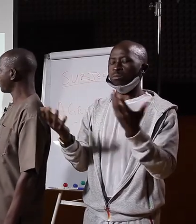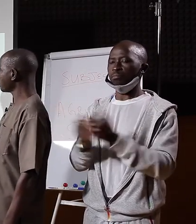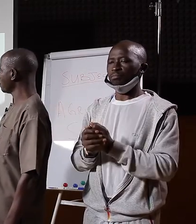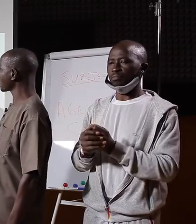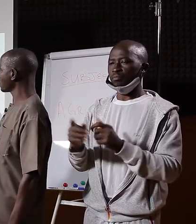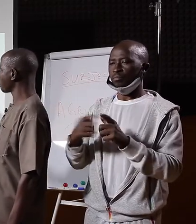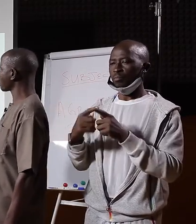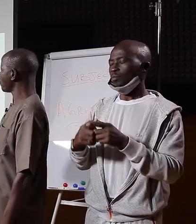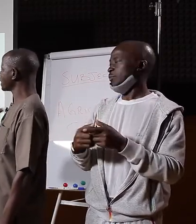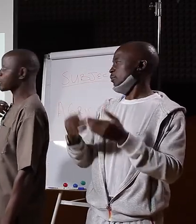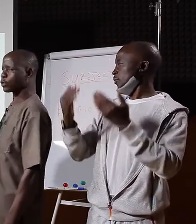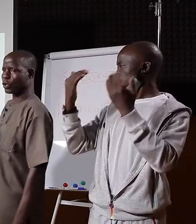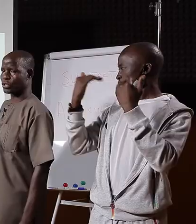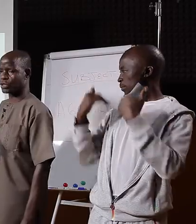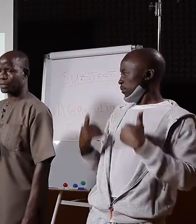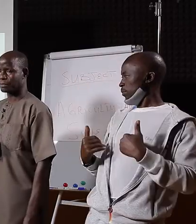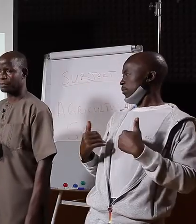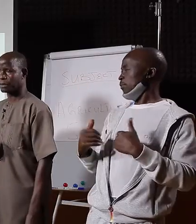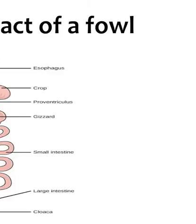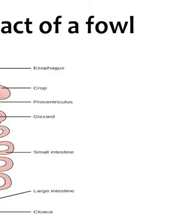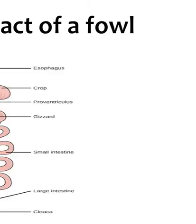Then the feet moves to the proventriculus.